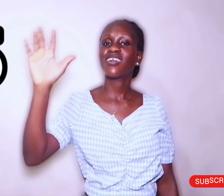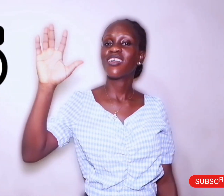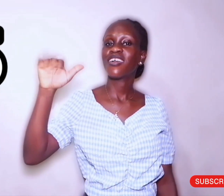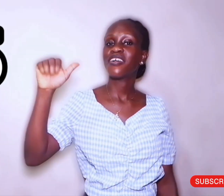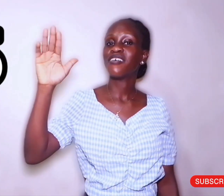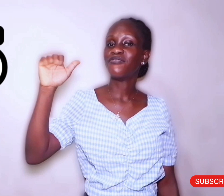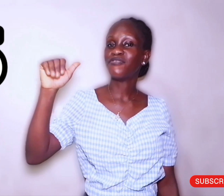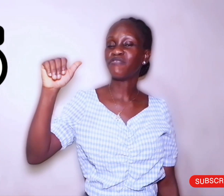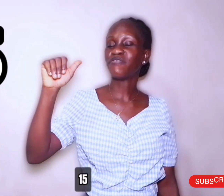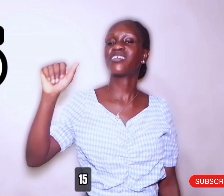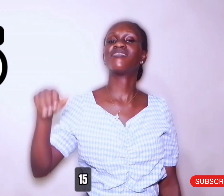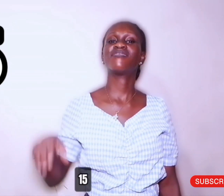15,